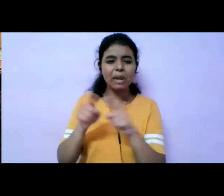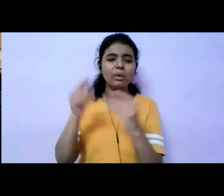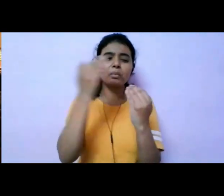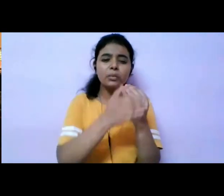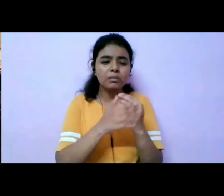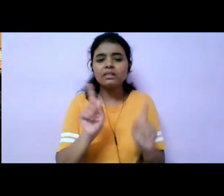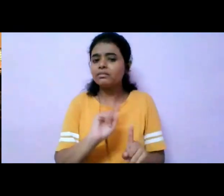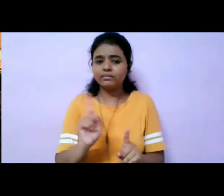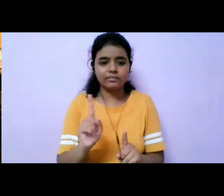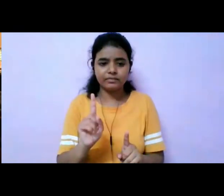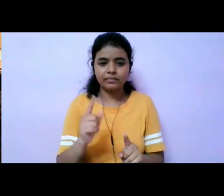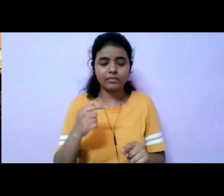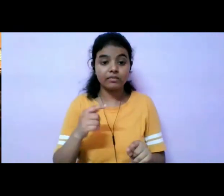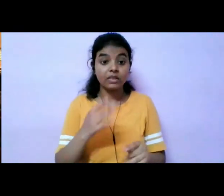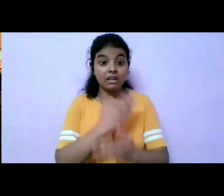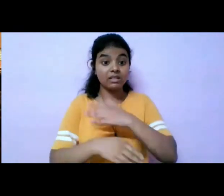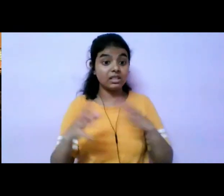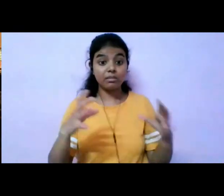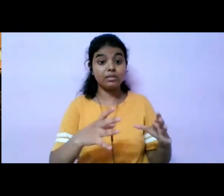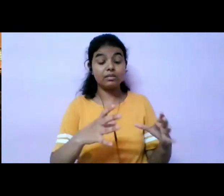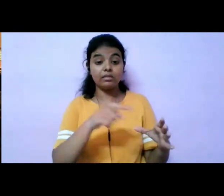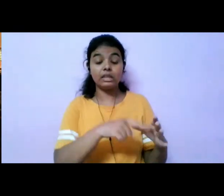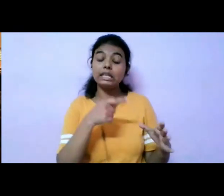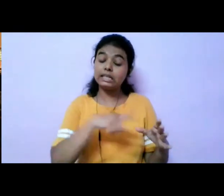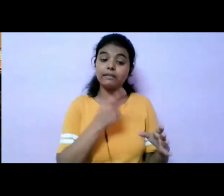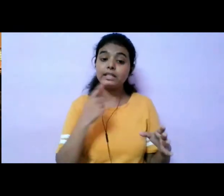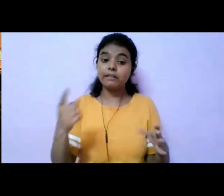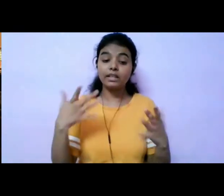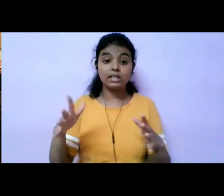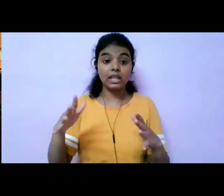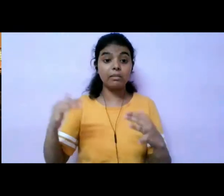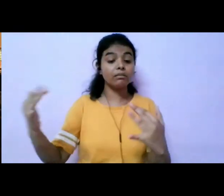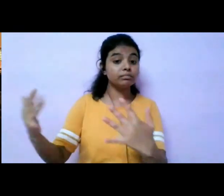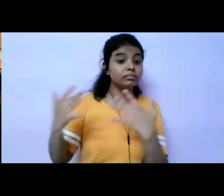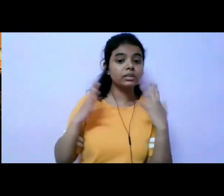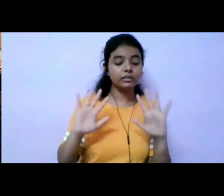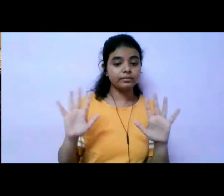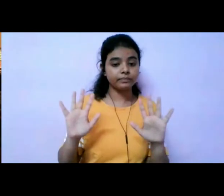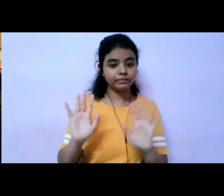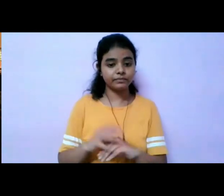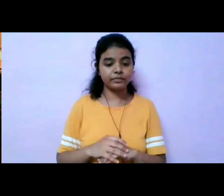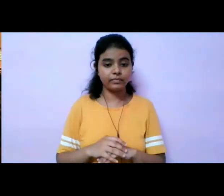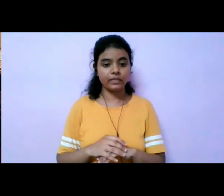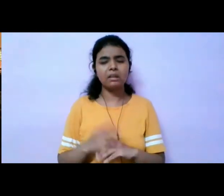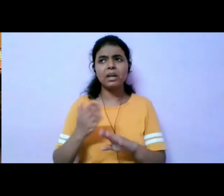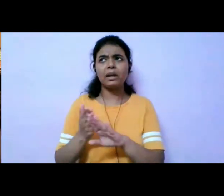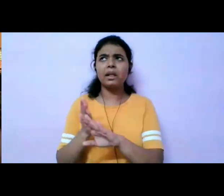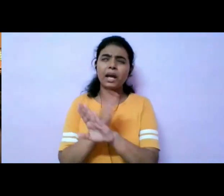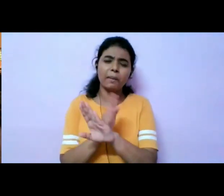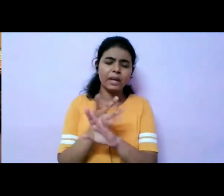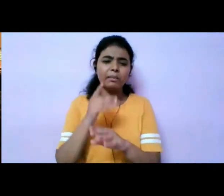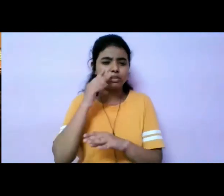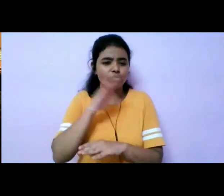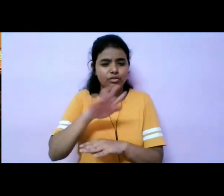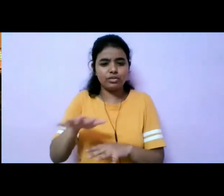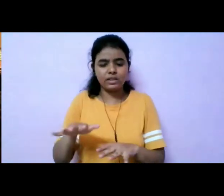So the disabled have come to call this inspiration pornography. Not long ago, I spoke with blind